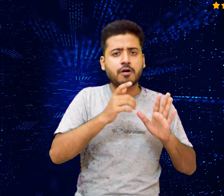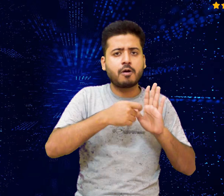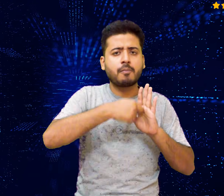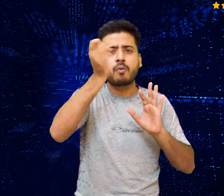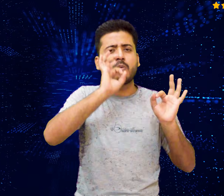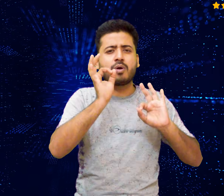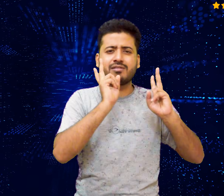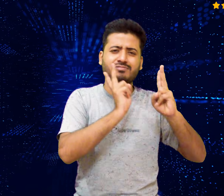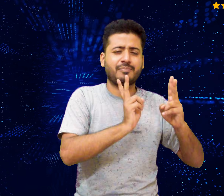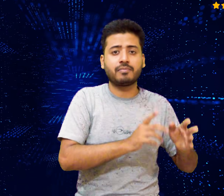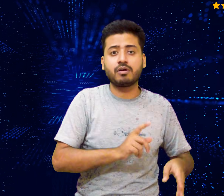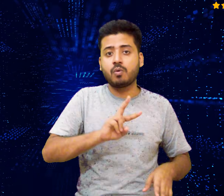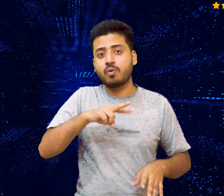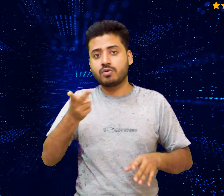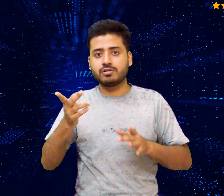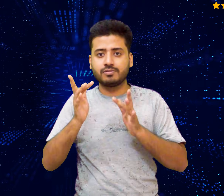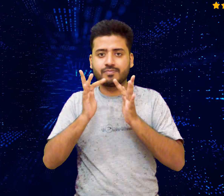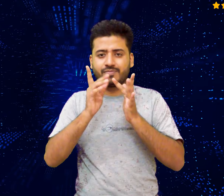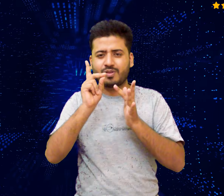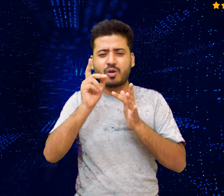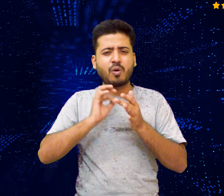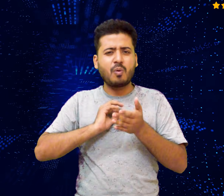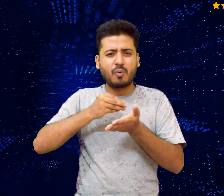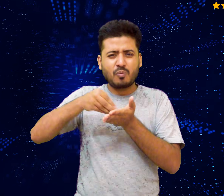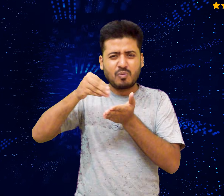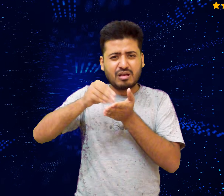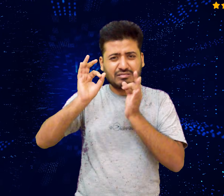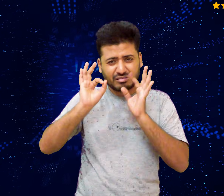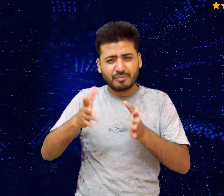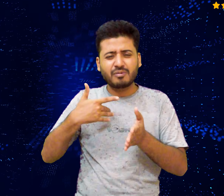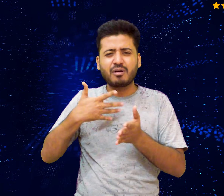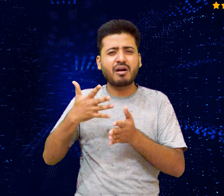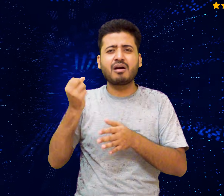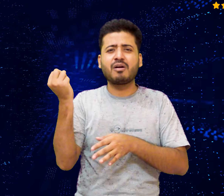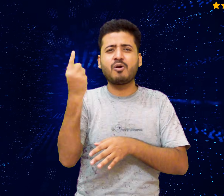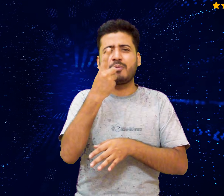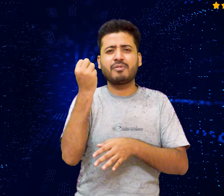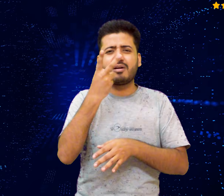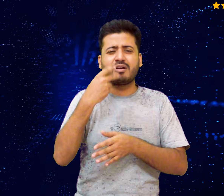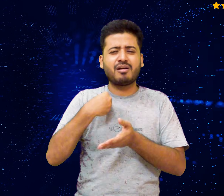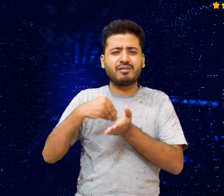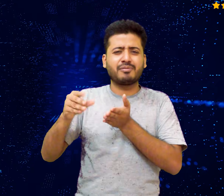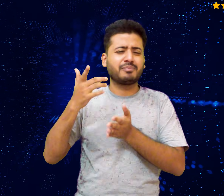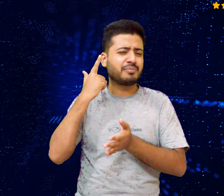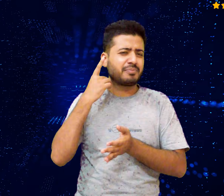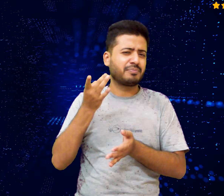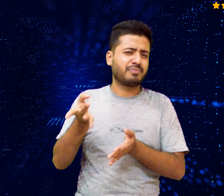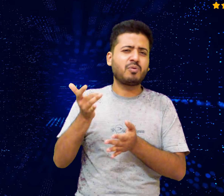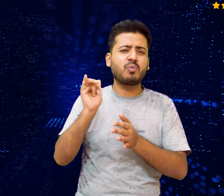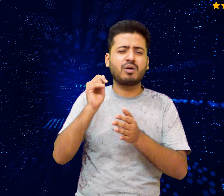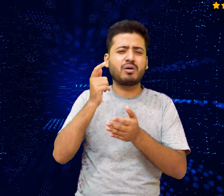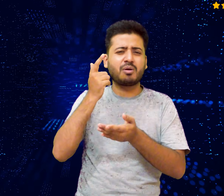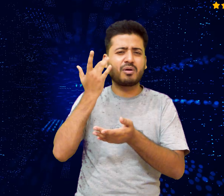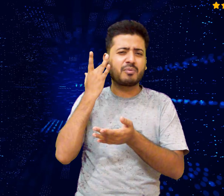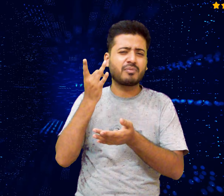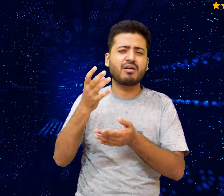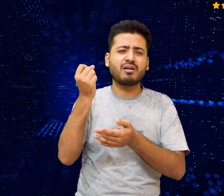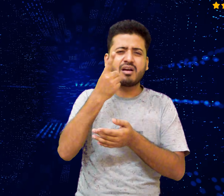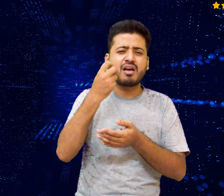and save your changes. Remember to choose a strong PIN that's different from your other passwords and PINs. Avoid using easily